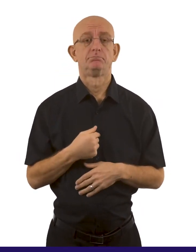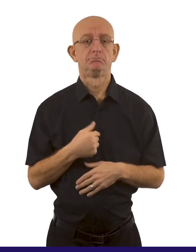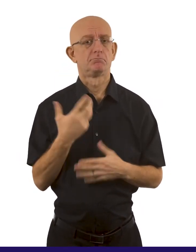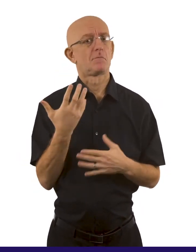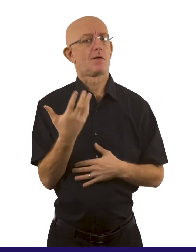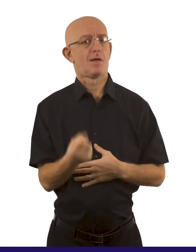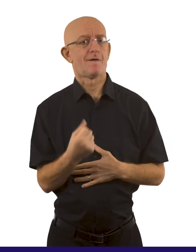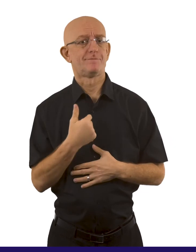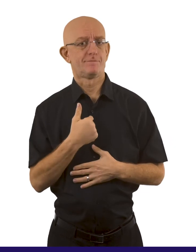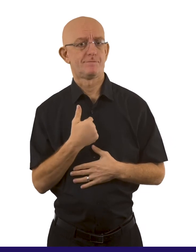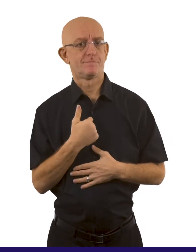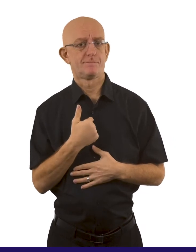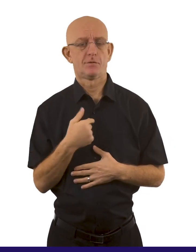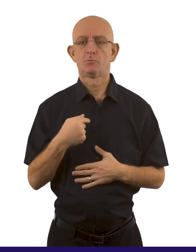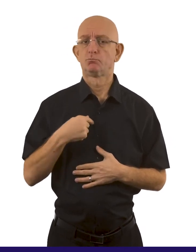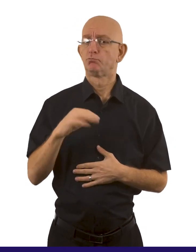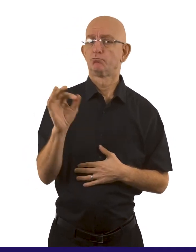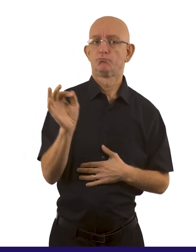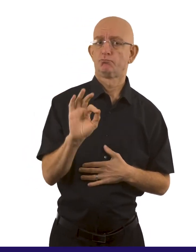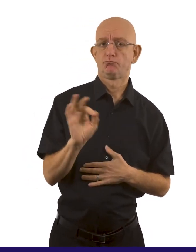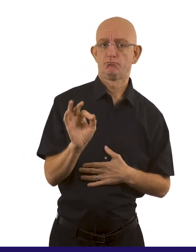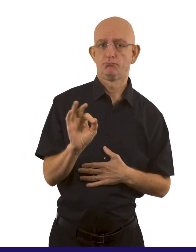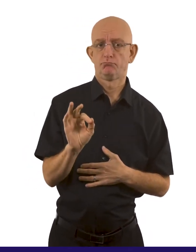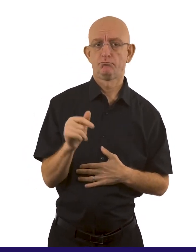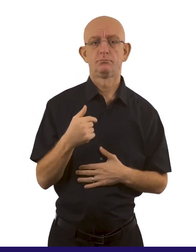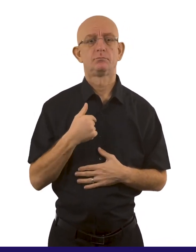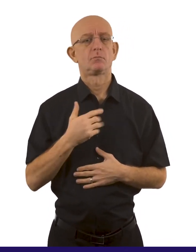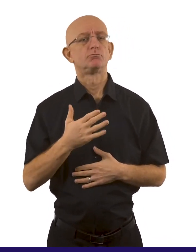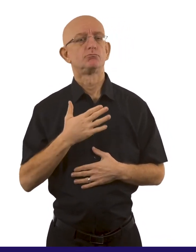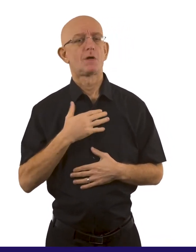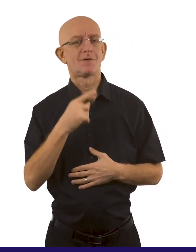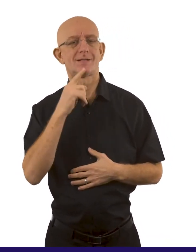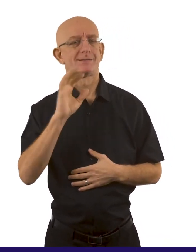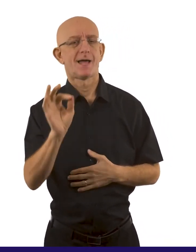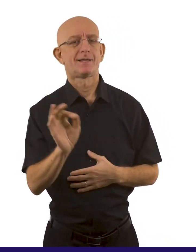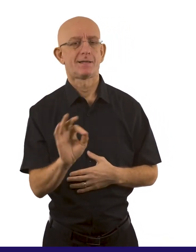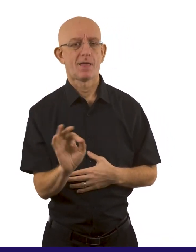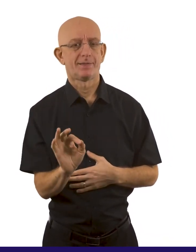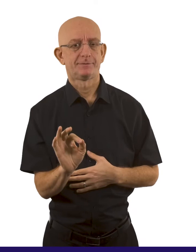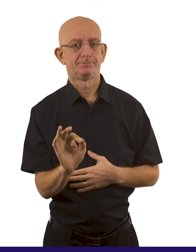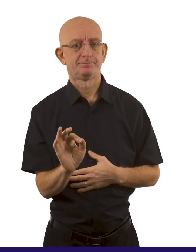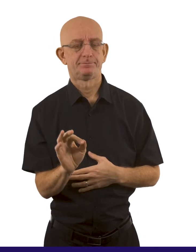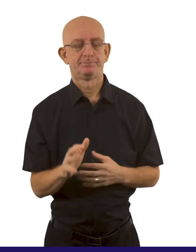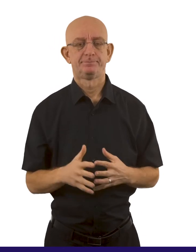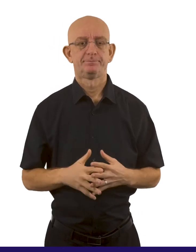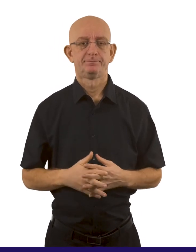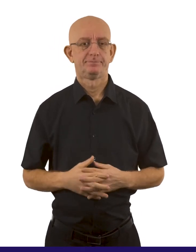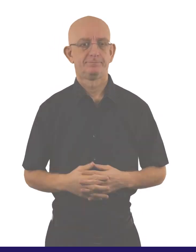Yes. No. Prefer not to say.